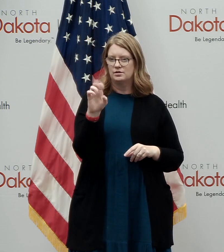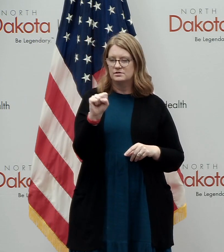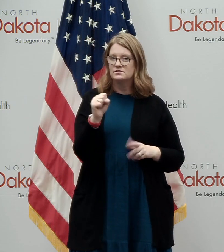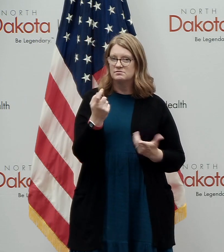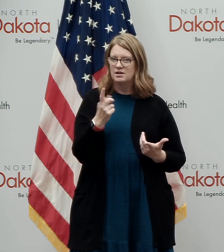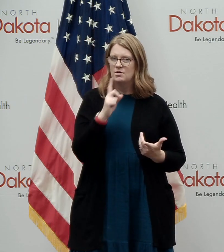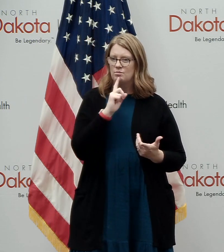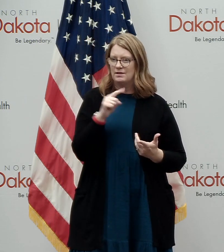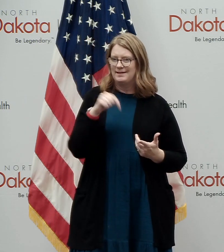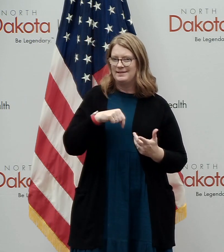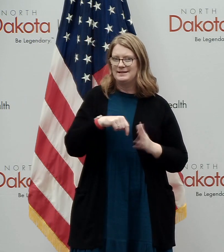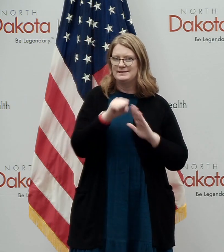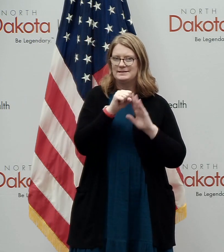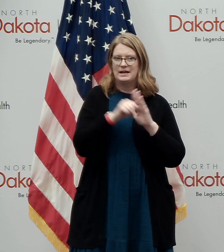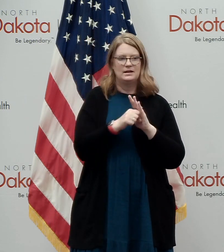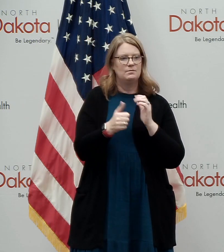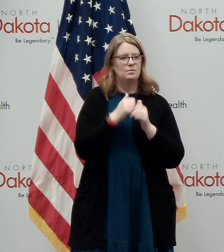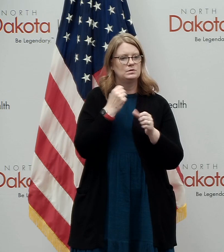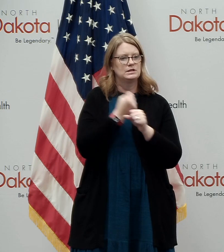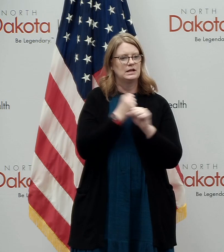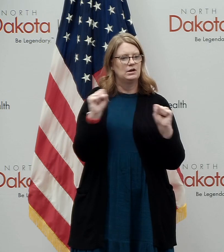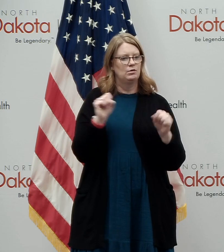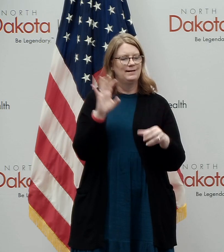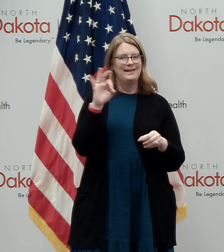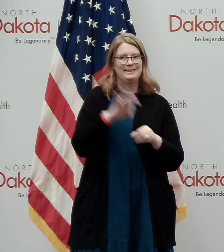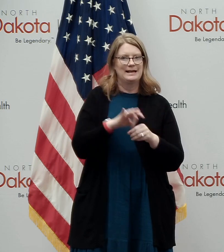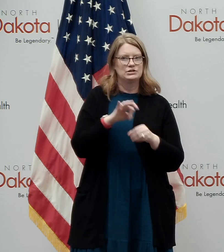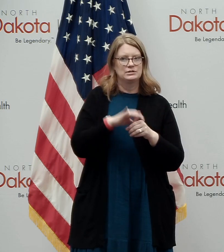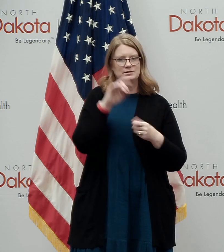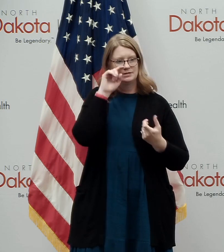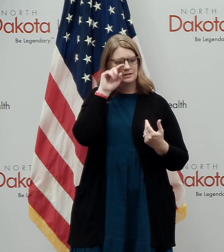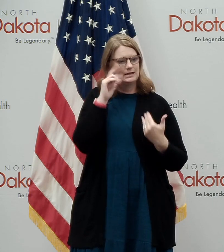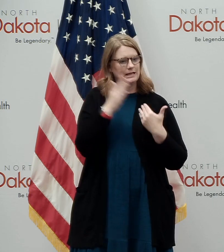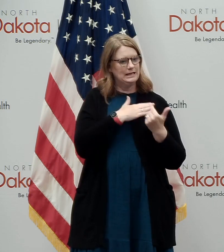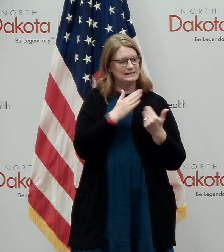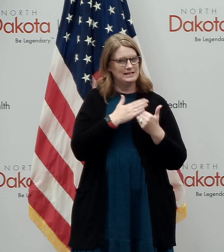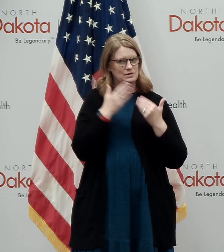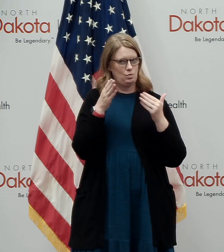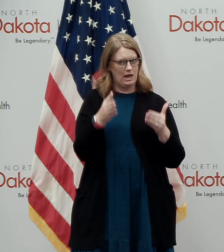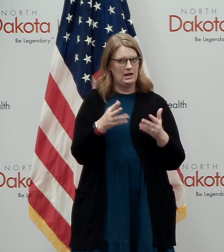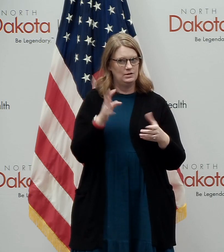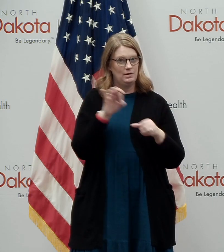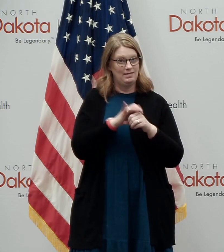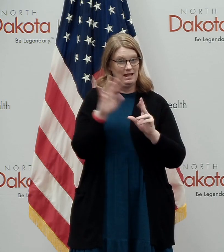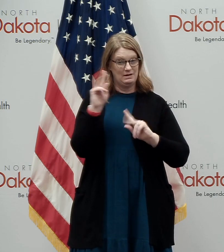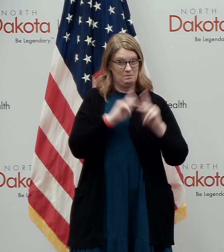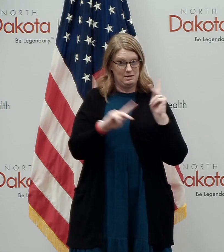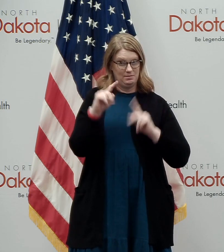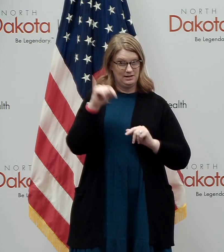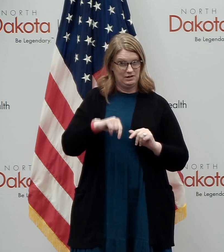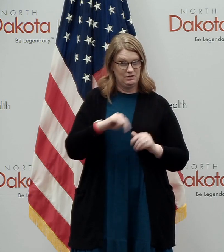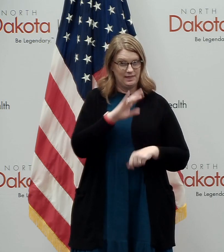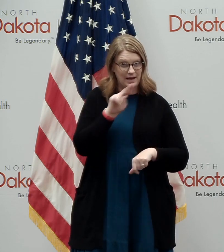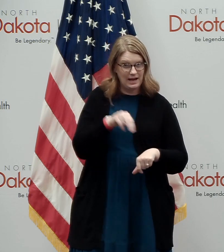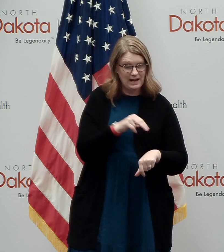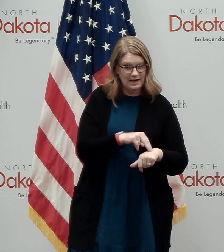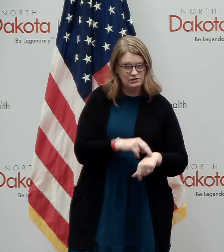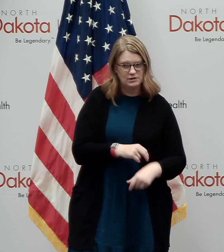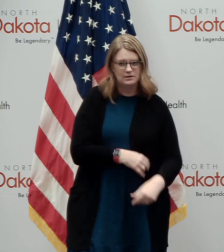integrity, most secure, and easiest elections, in the easiest ways to elect people in the state or in the nation.